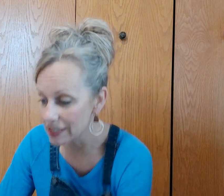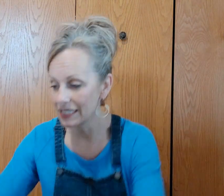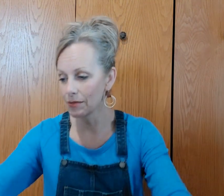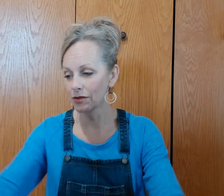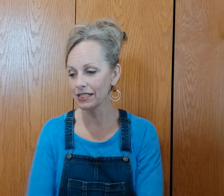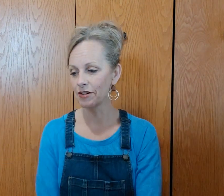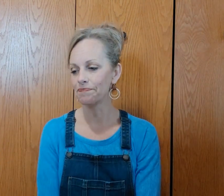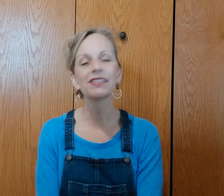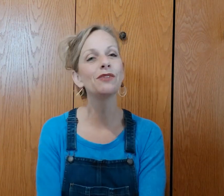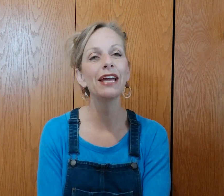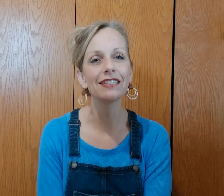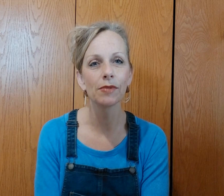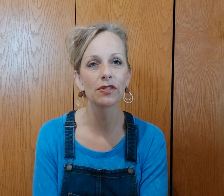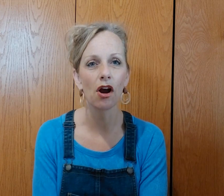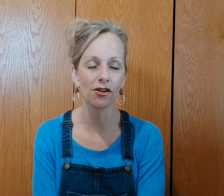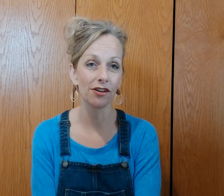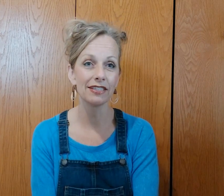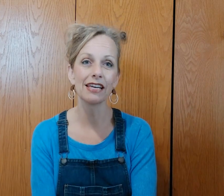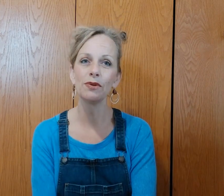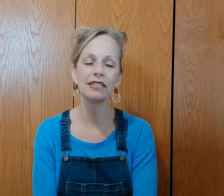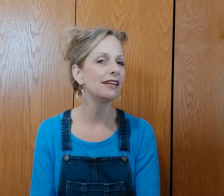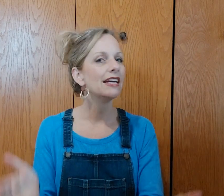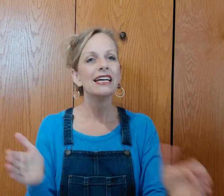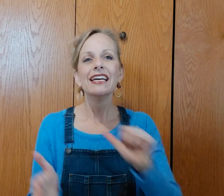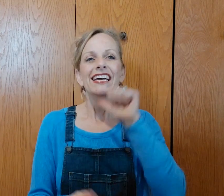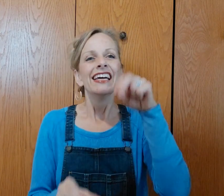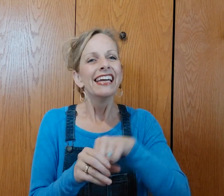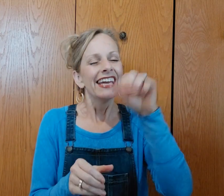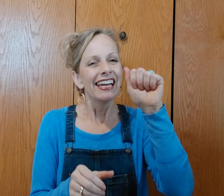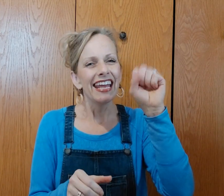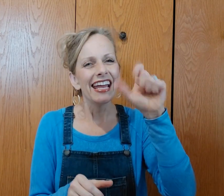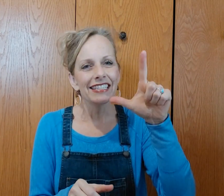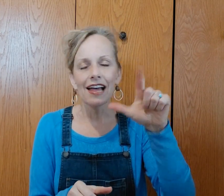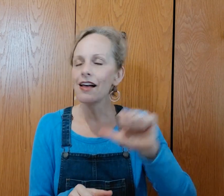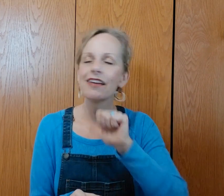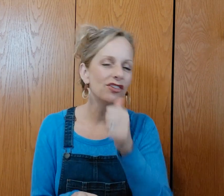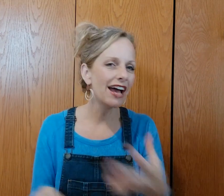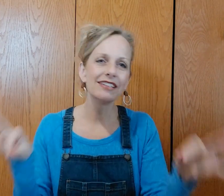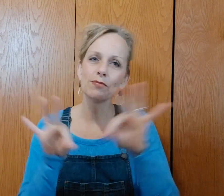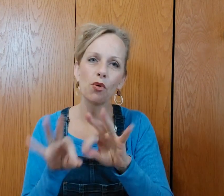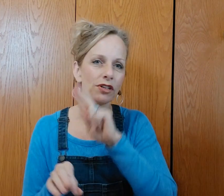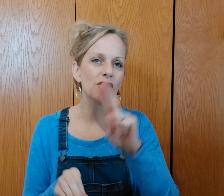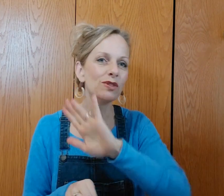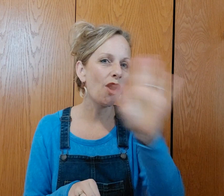see some of the rest of them. Then we had some of those articles. Like we said, in ASL, they're not as important to use